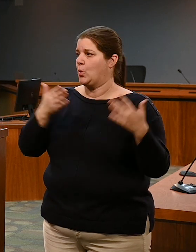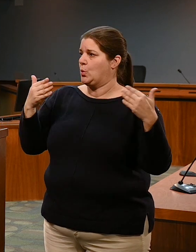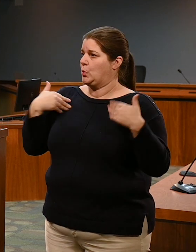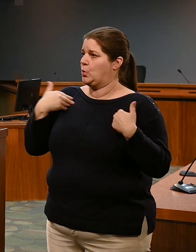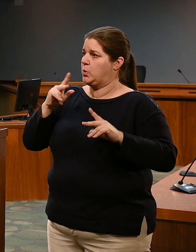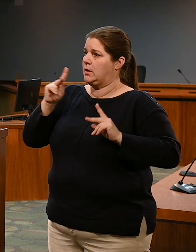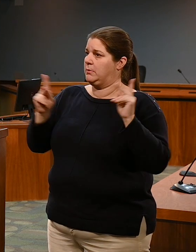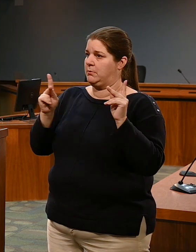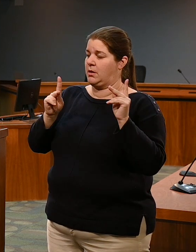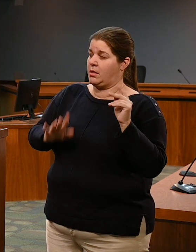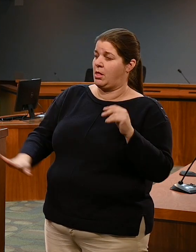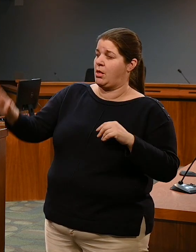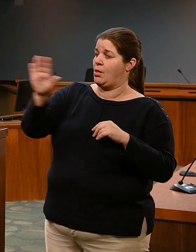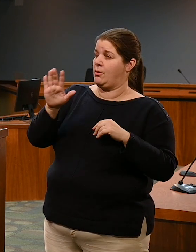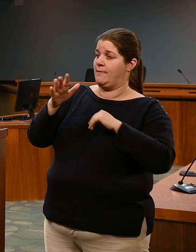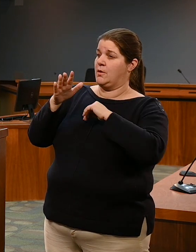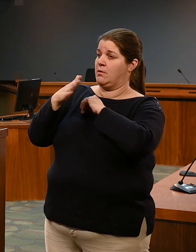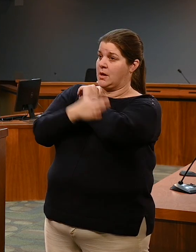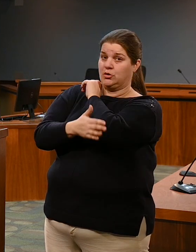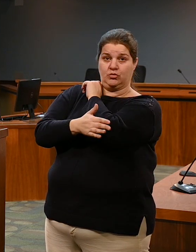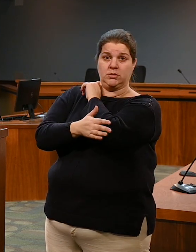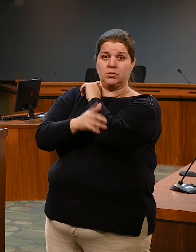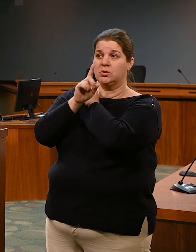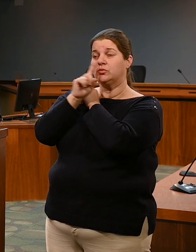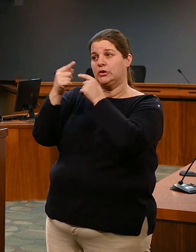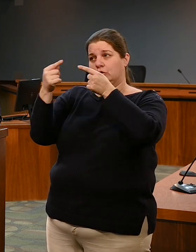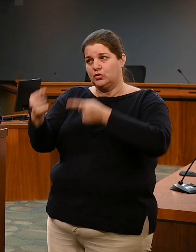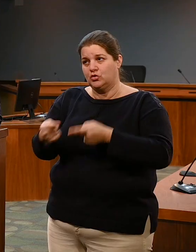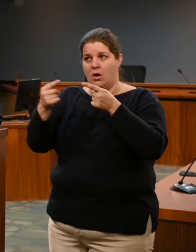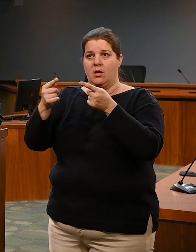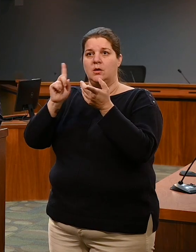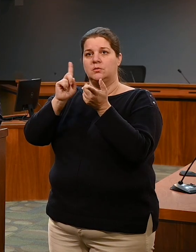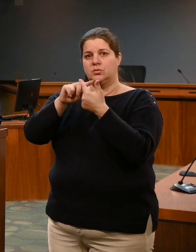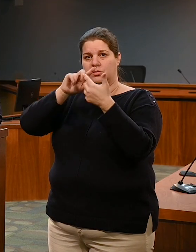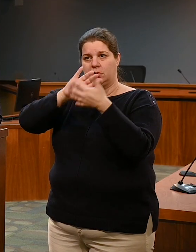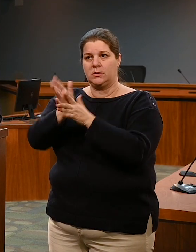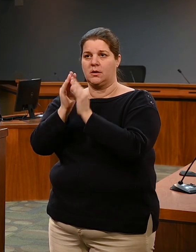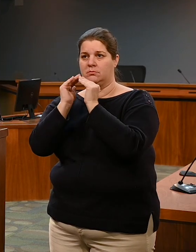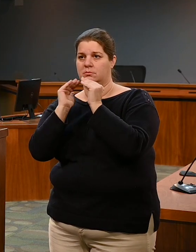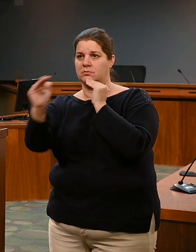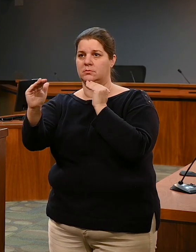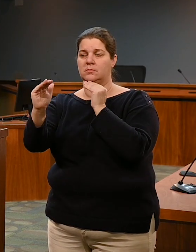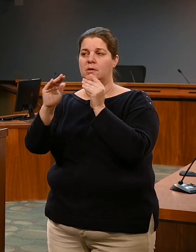our country struggle to find stability, belonging, and support.